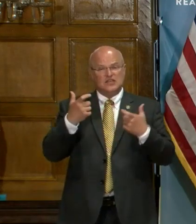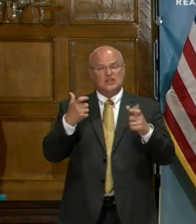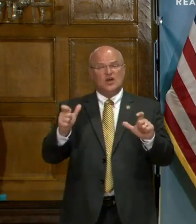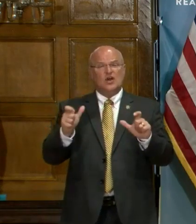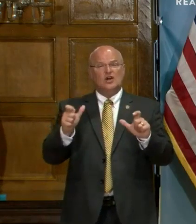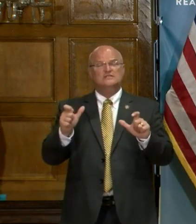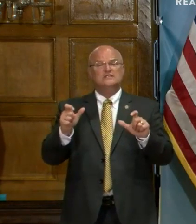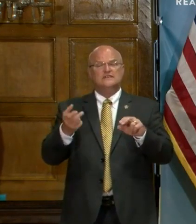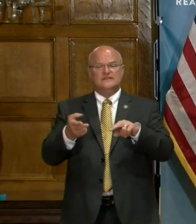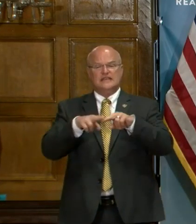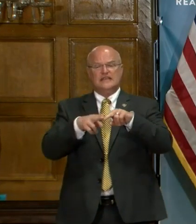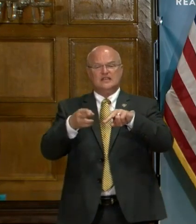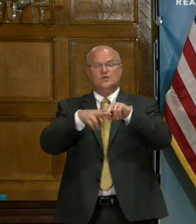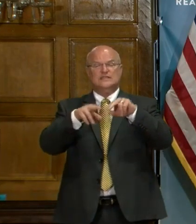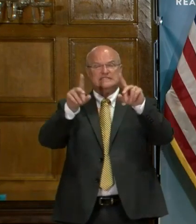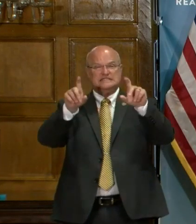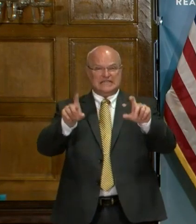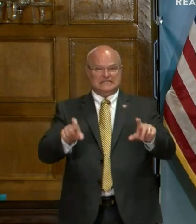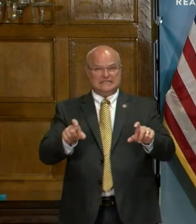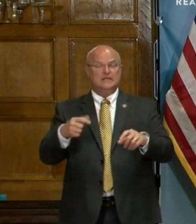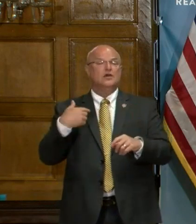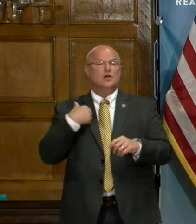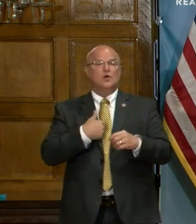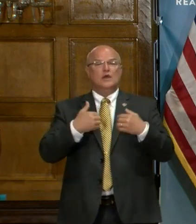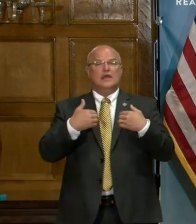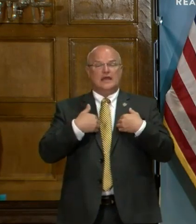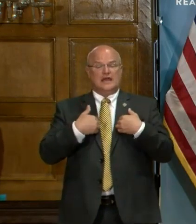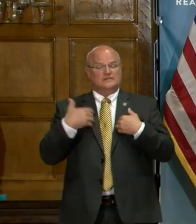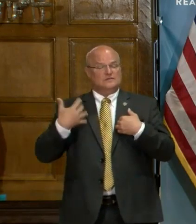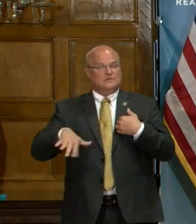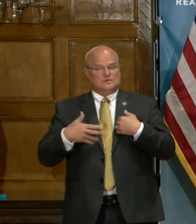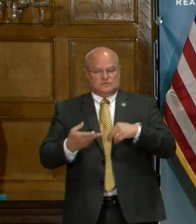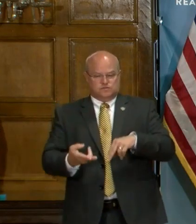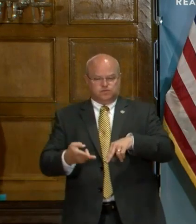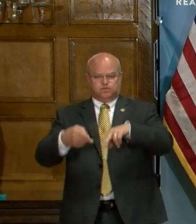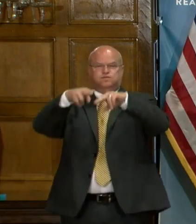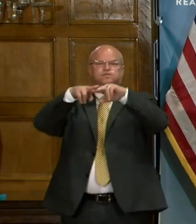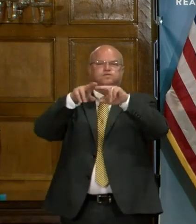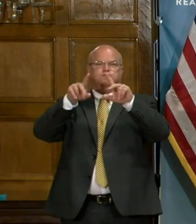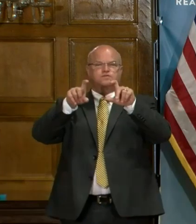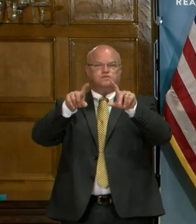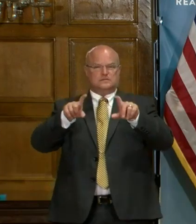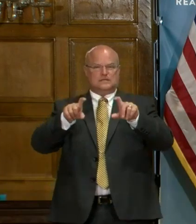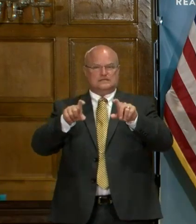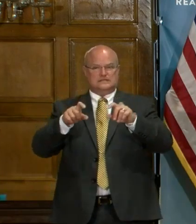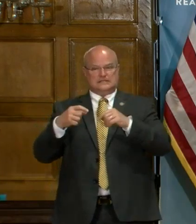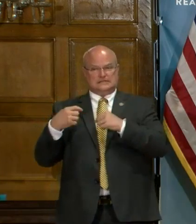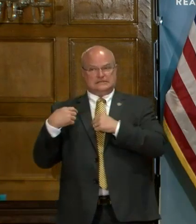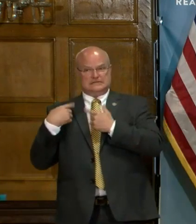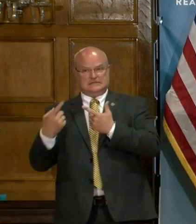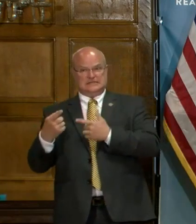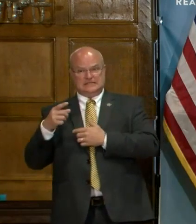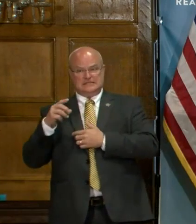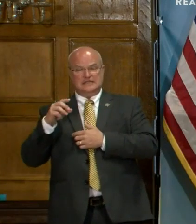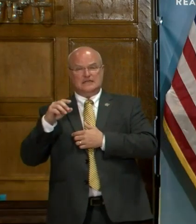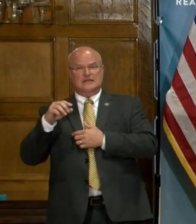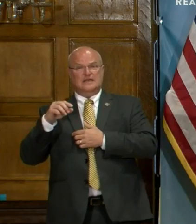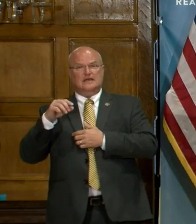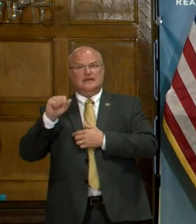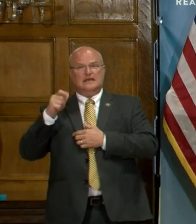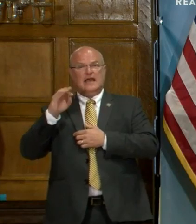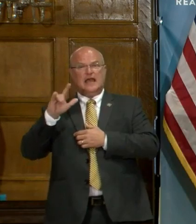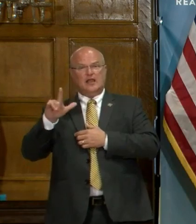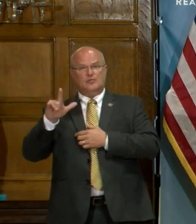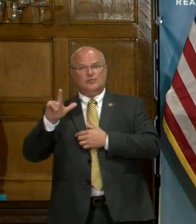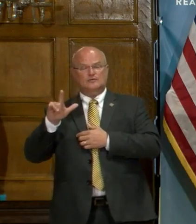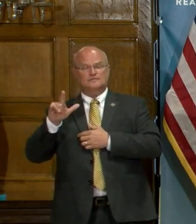largely a matter of increased testing. We have dramatically increased our testing since last month. In the first 3 weeks of this month, we